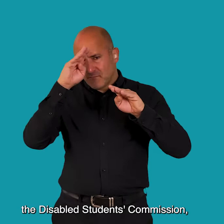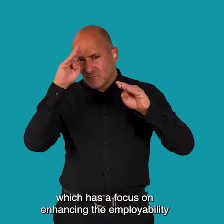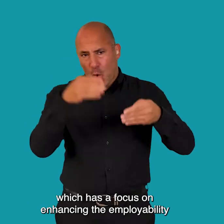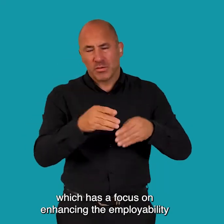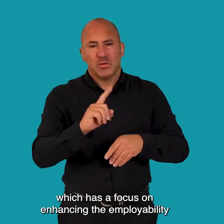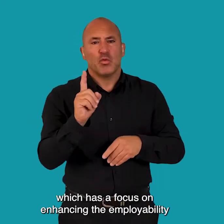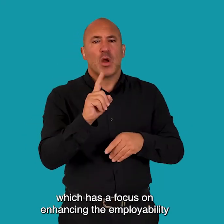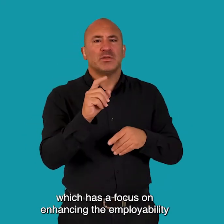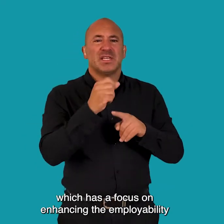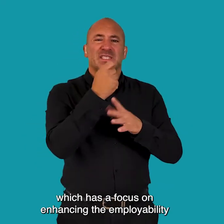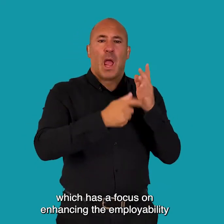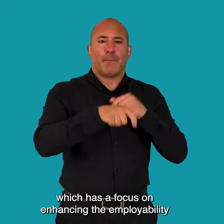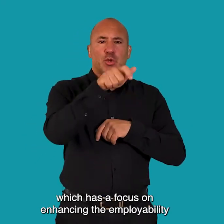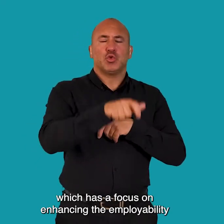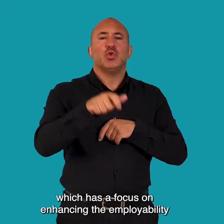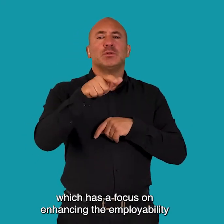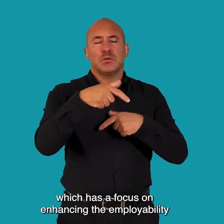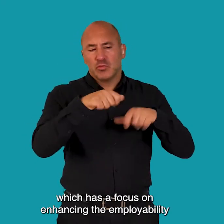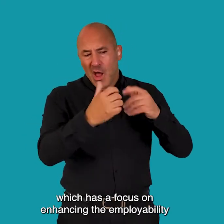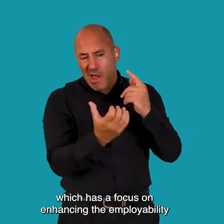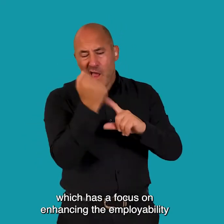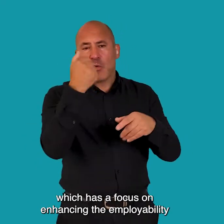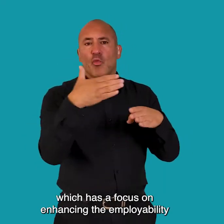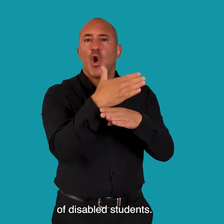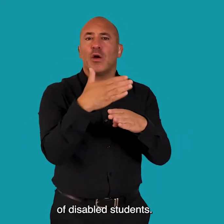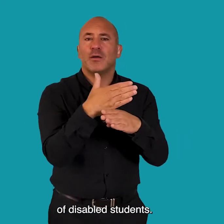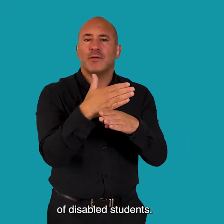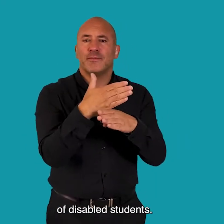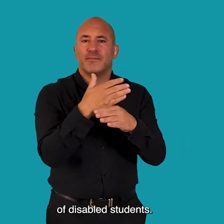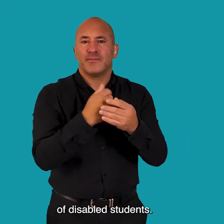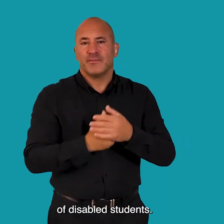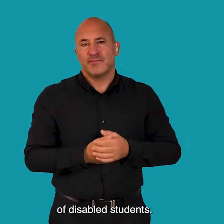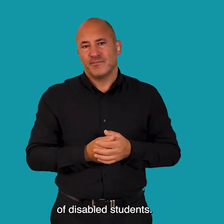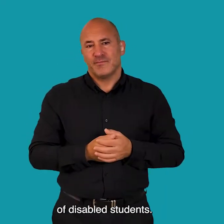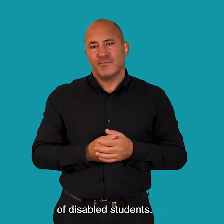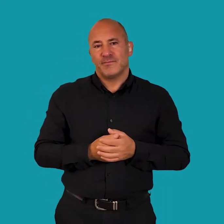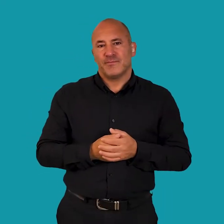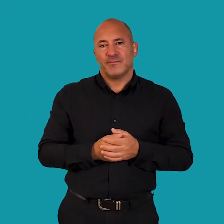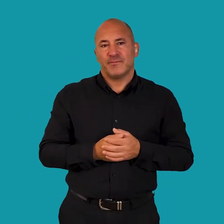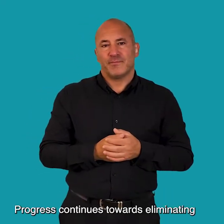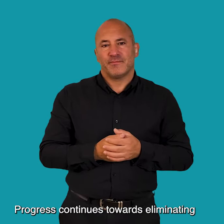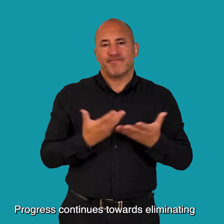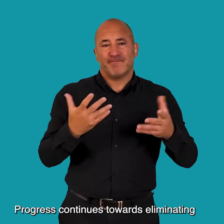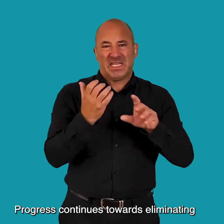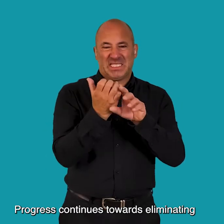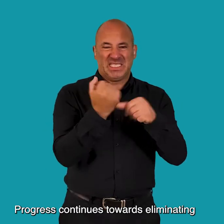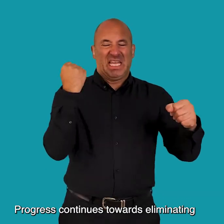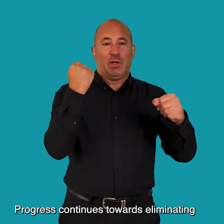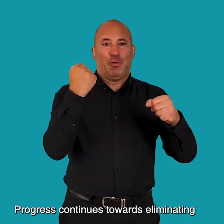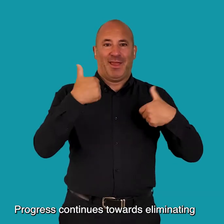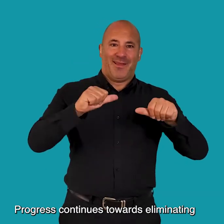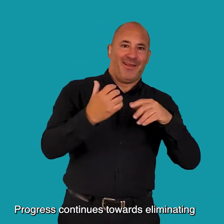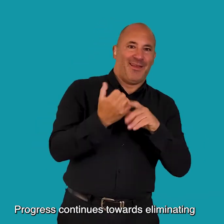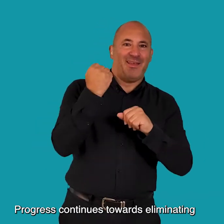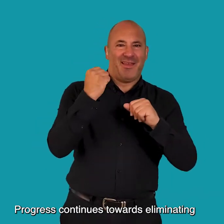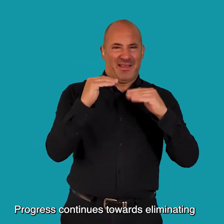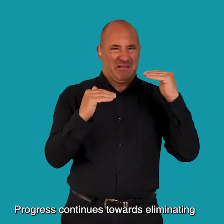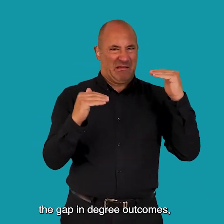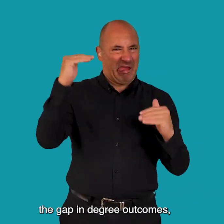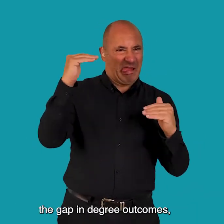has a focus on enhancing the employability of disabled students. Progress continues towards eliminating the gap